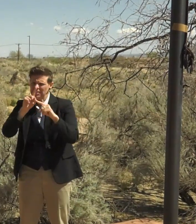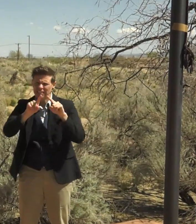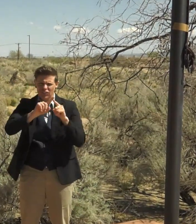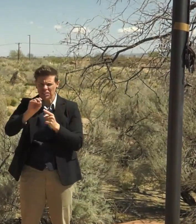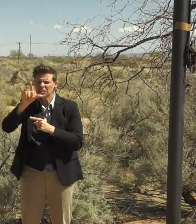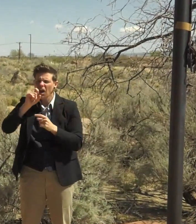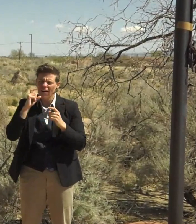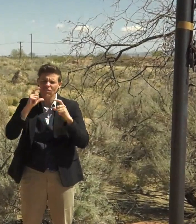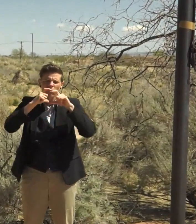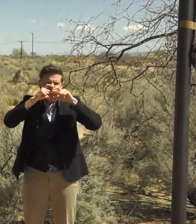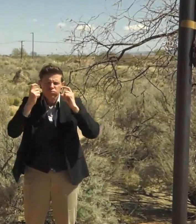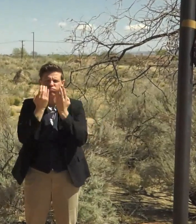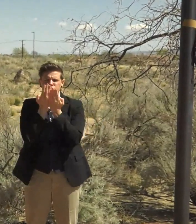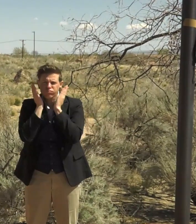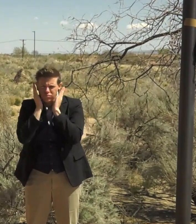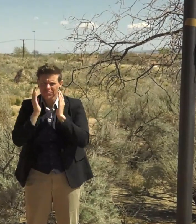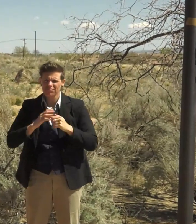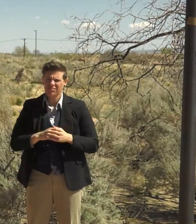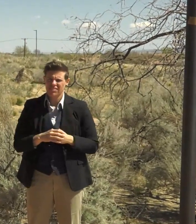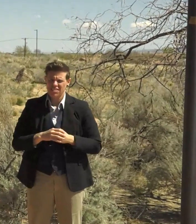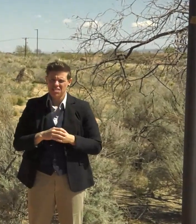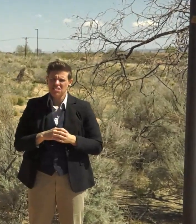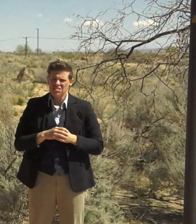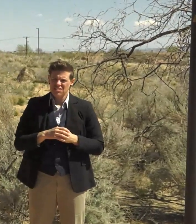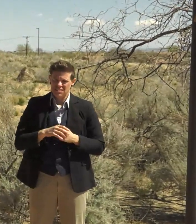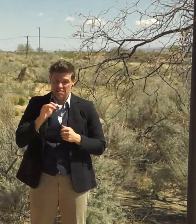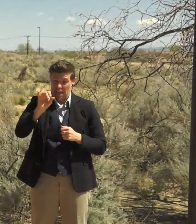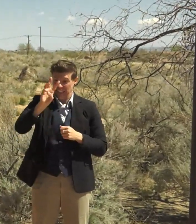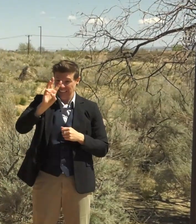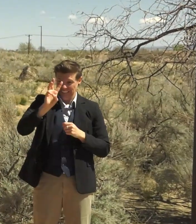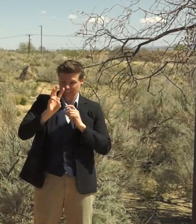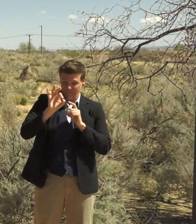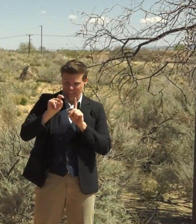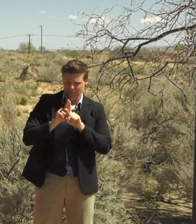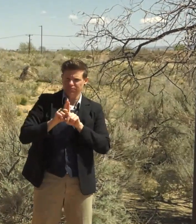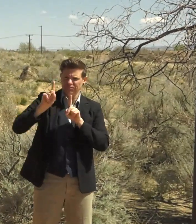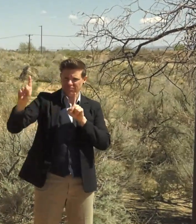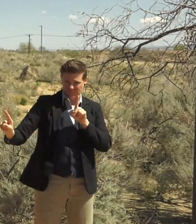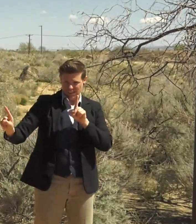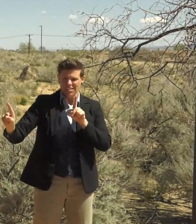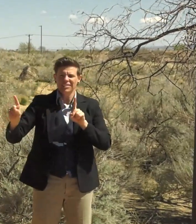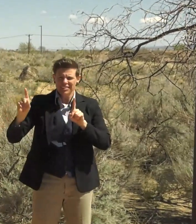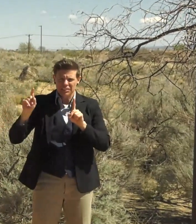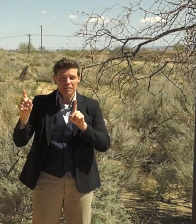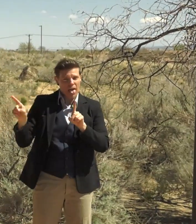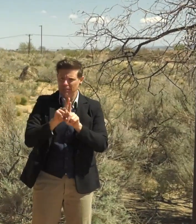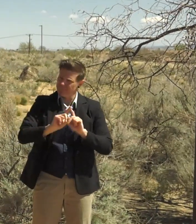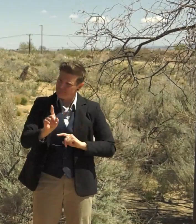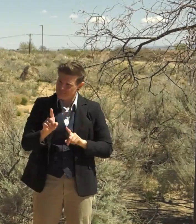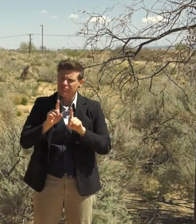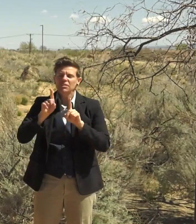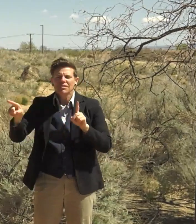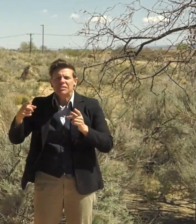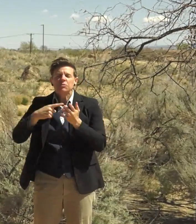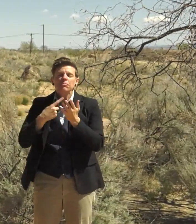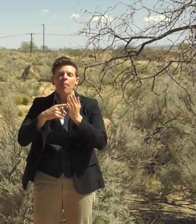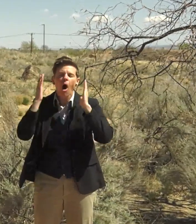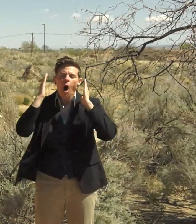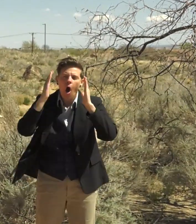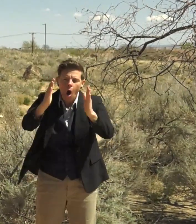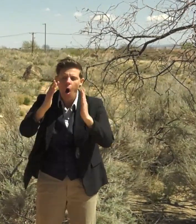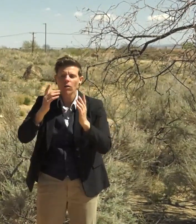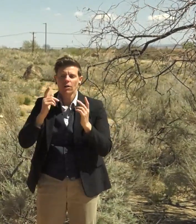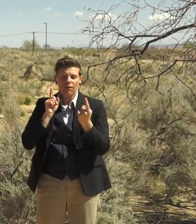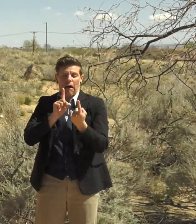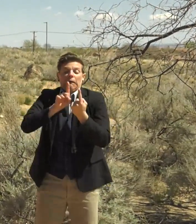stay 6 feet apart, but we also know sometimes whether it's hallways or whatever, or shopping, that you can't always do that, and that's where the